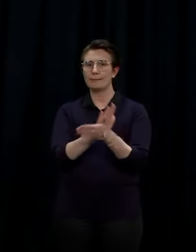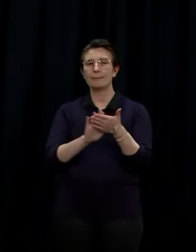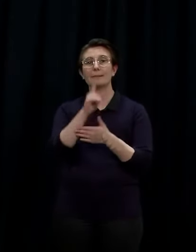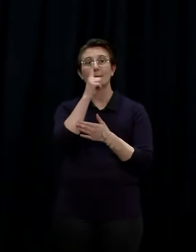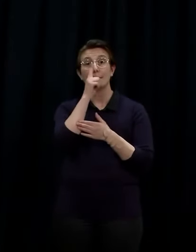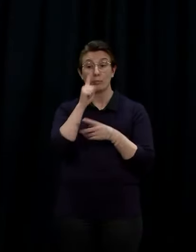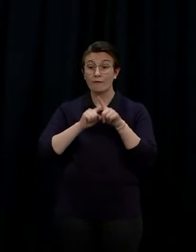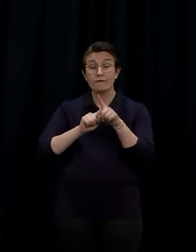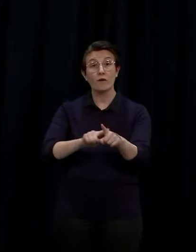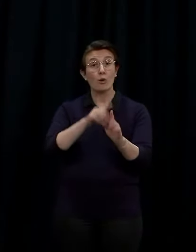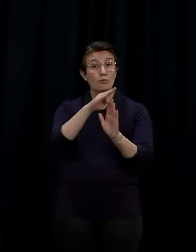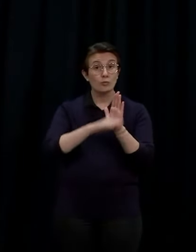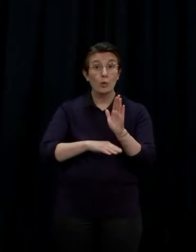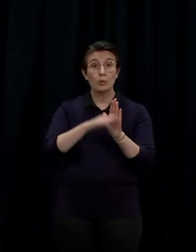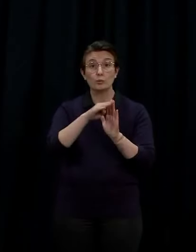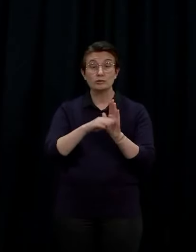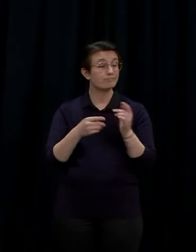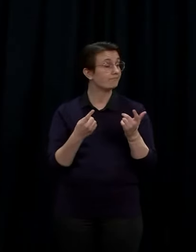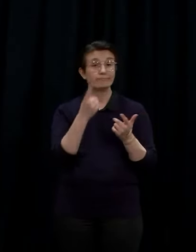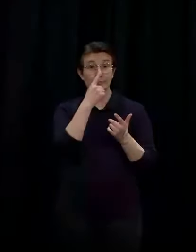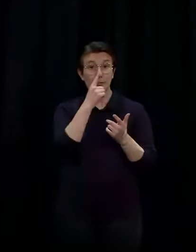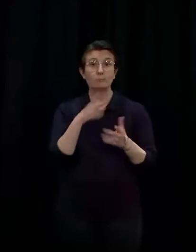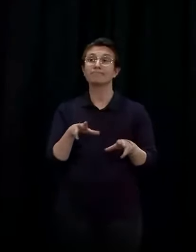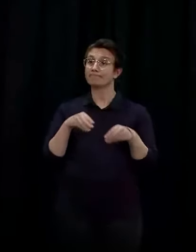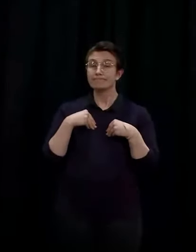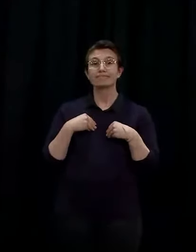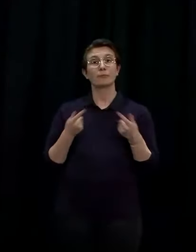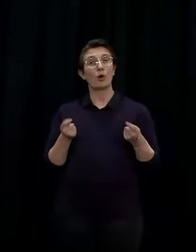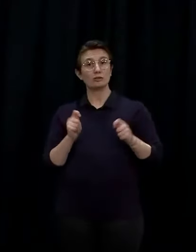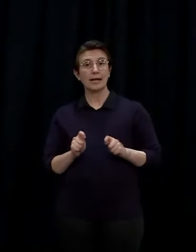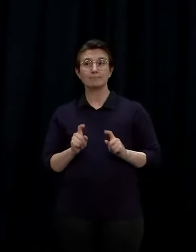wouldn't expect when we're looking at exposure events.